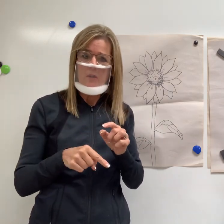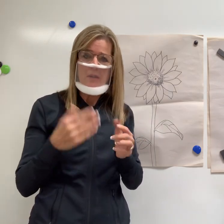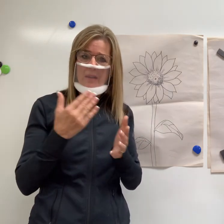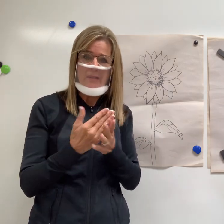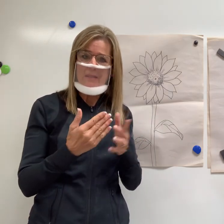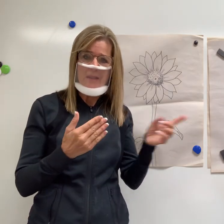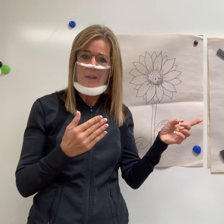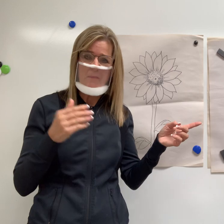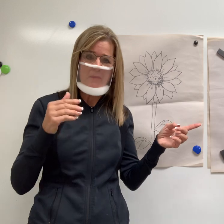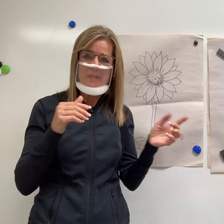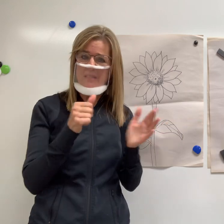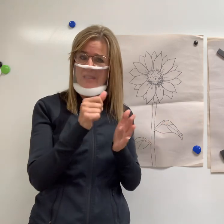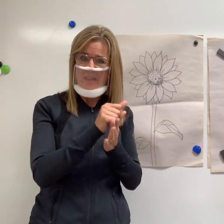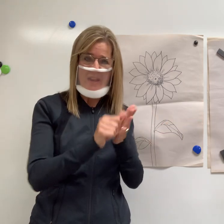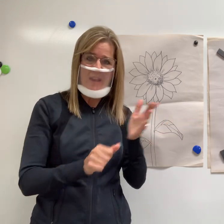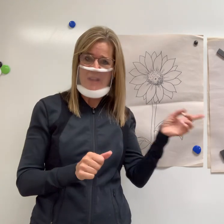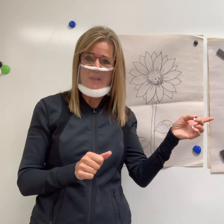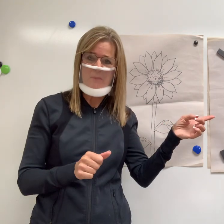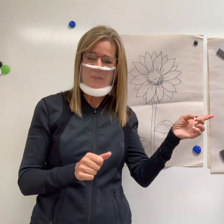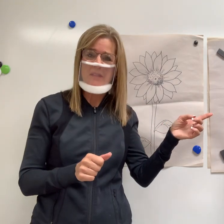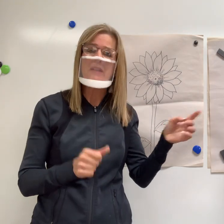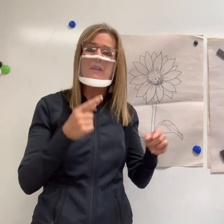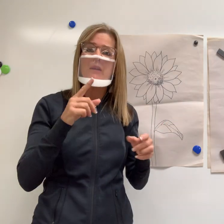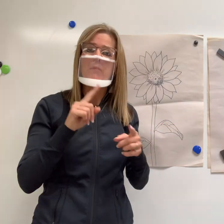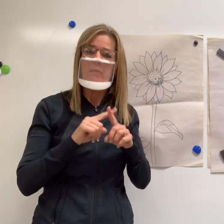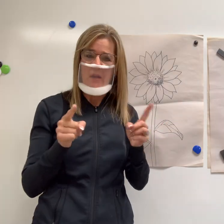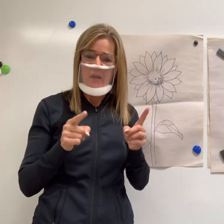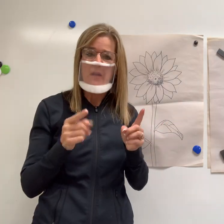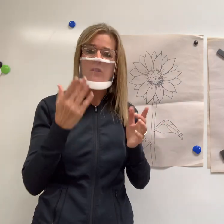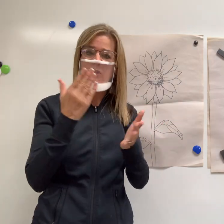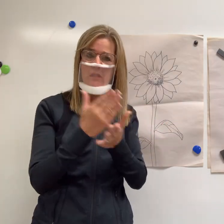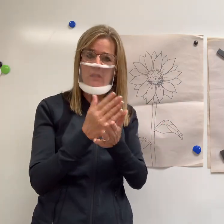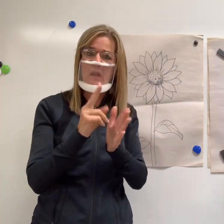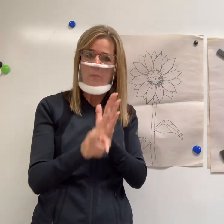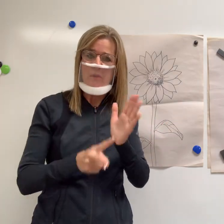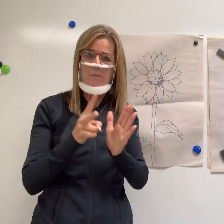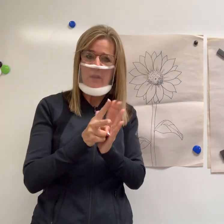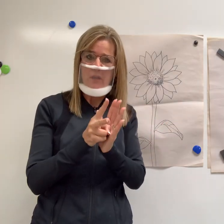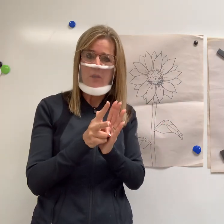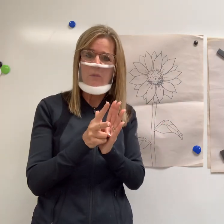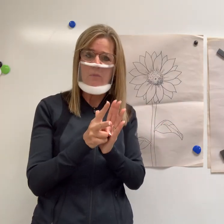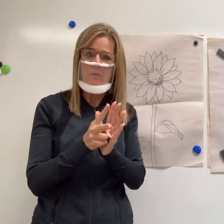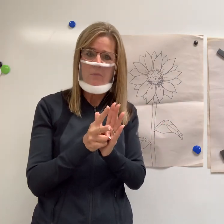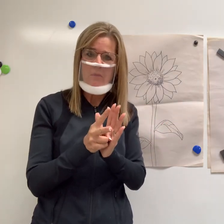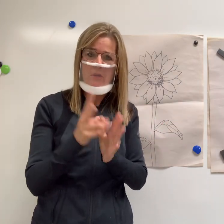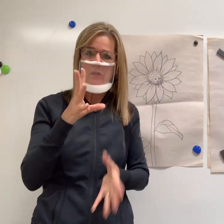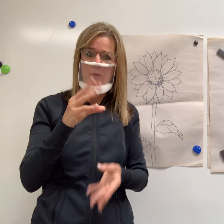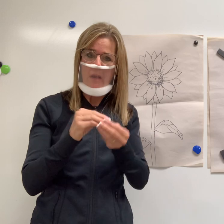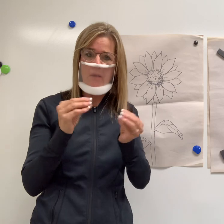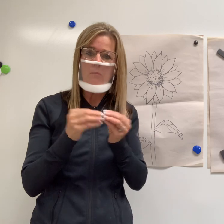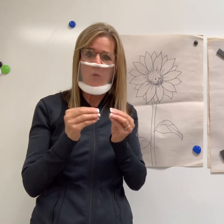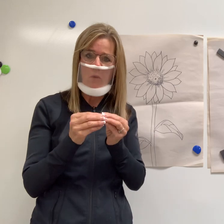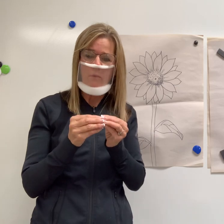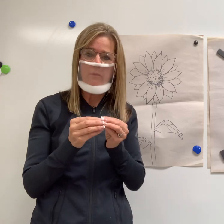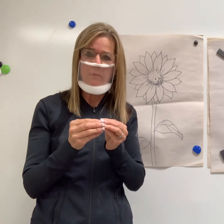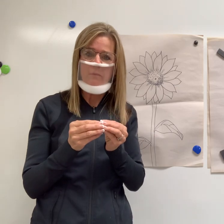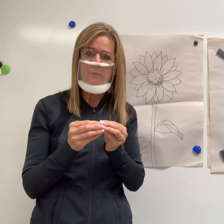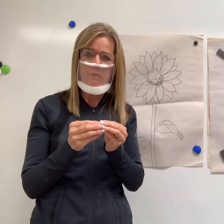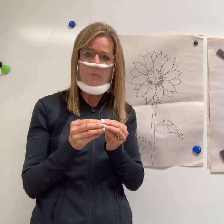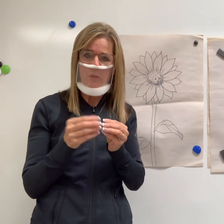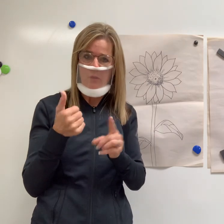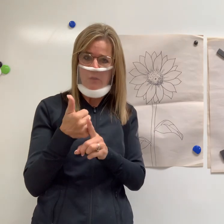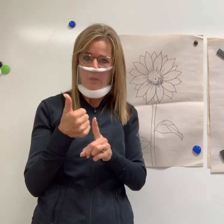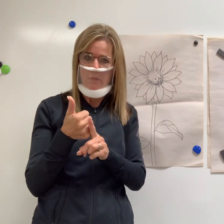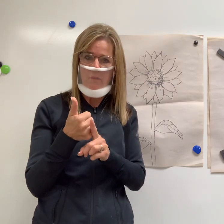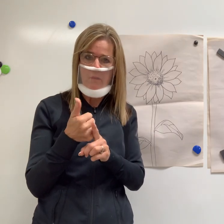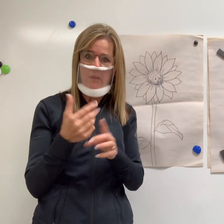the video. So if you want to take your time and add lots and lots of detail, now's the time. If you want to go ahead and just follow along